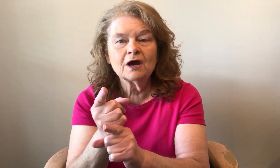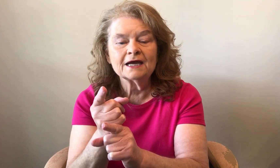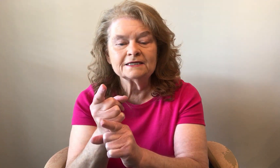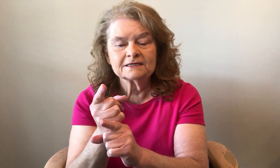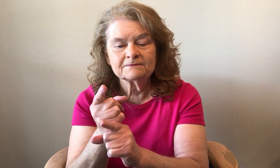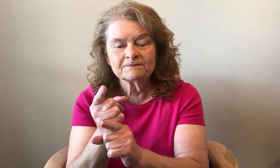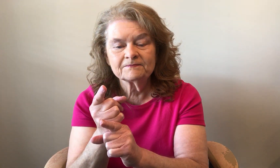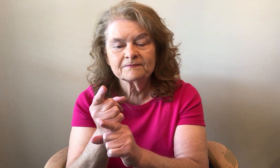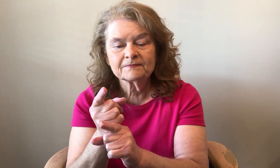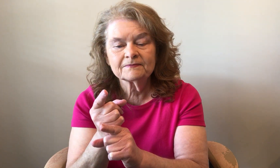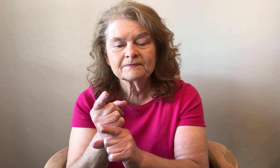right.